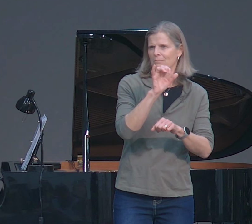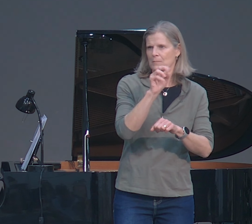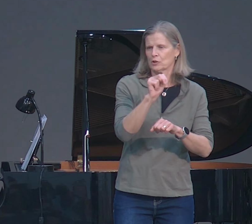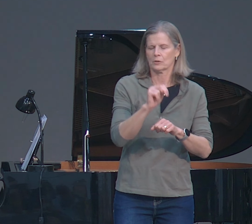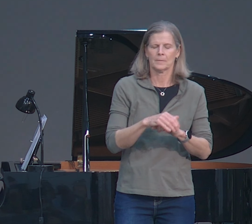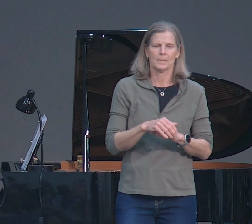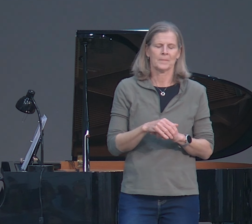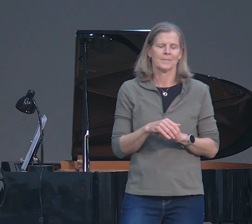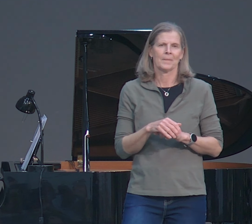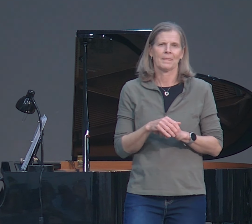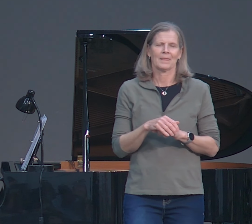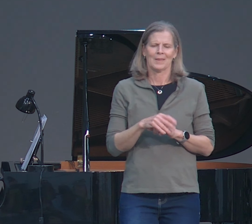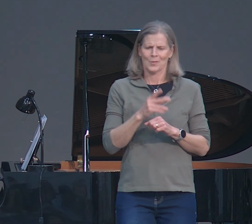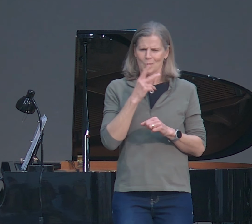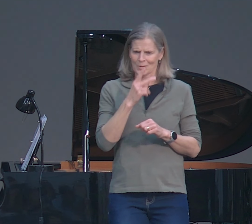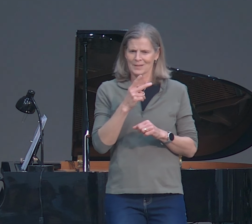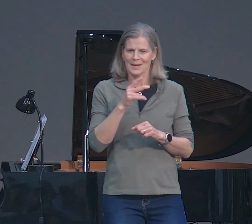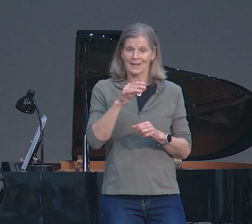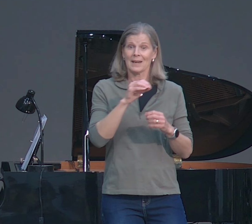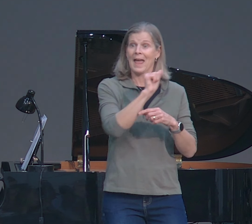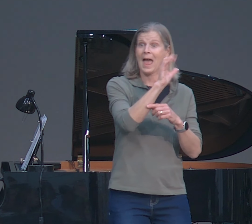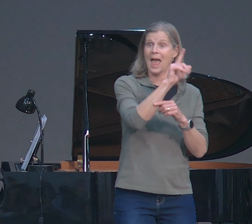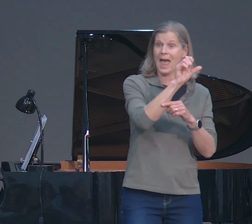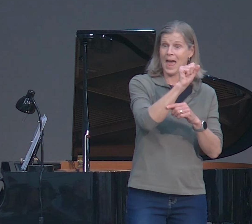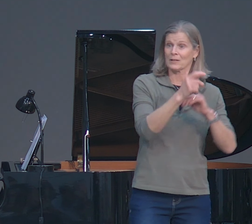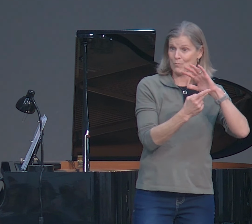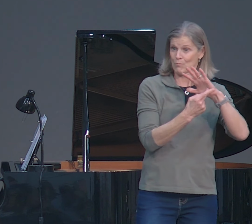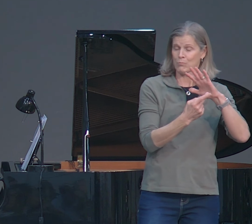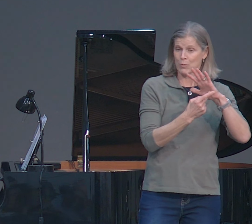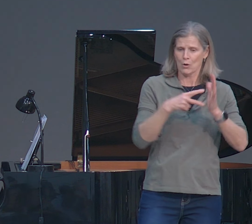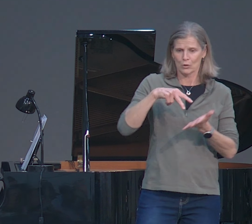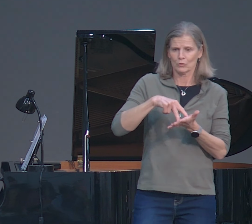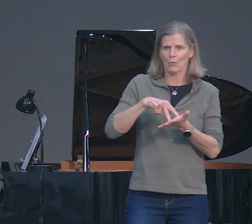We actually see a fulfillment of this in the book of Acts. Paul stood